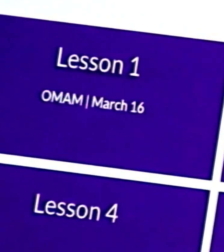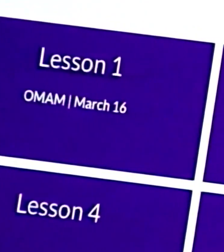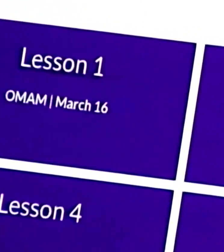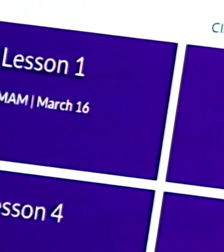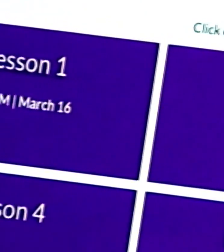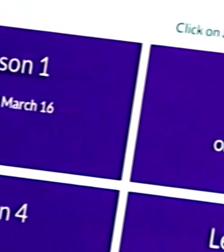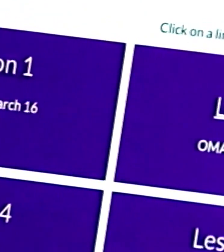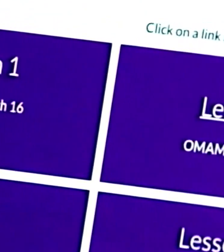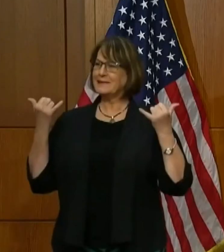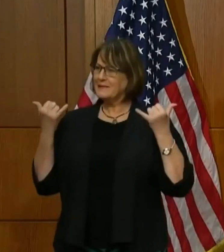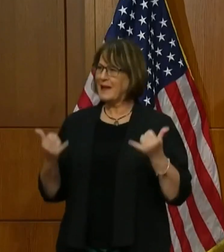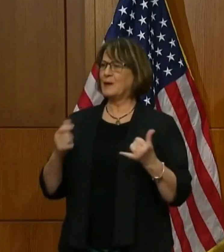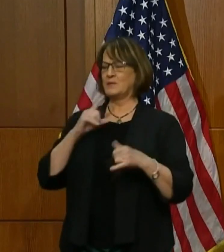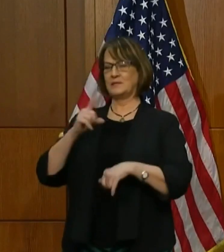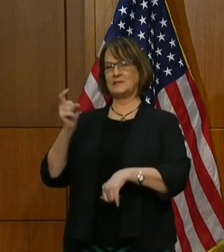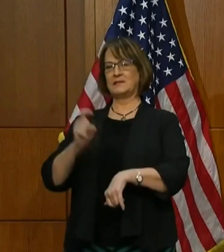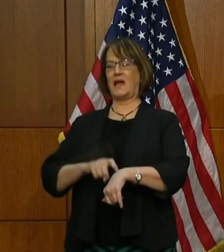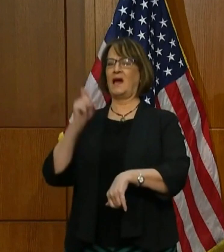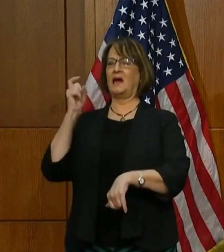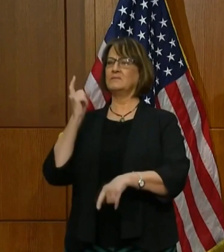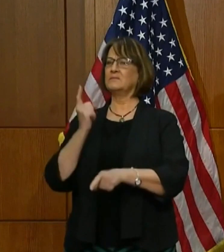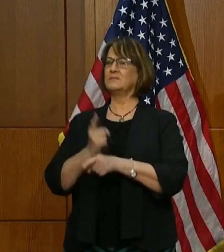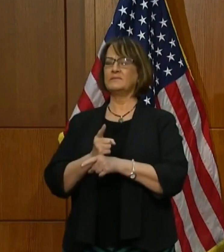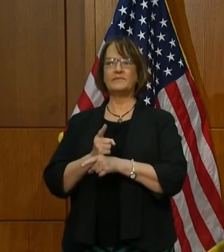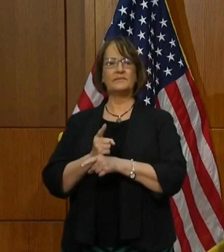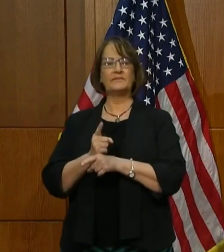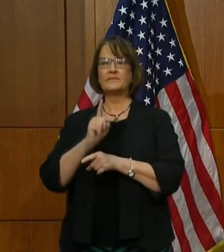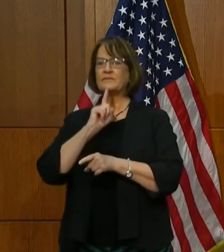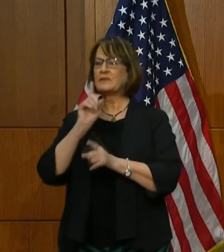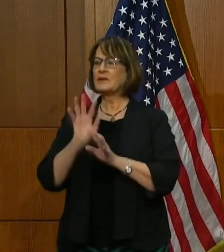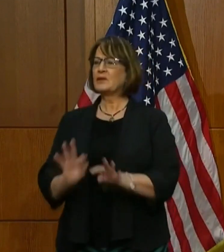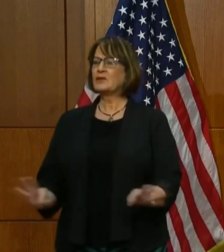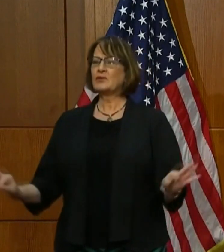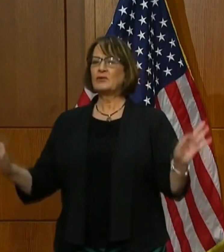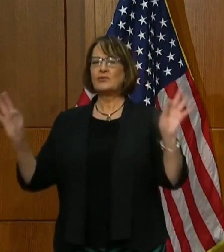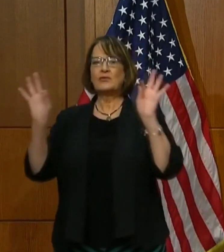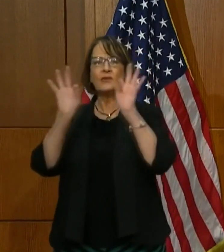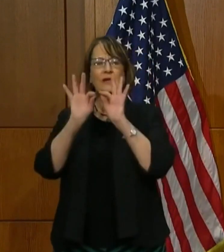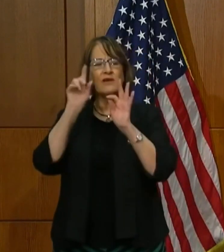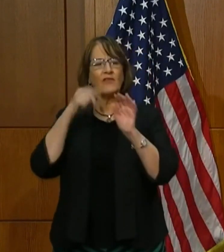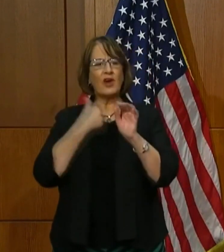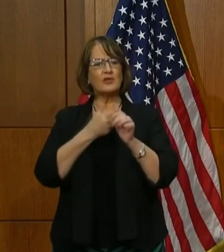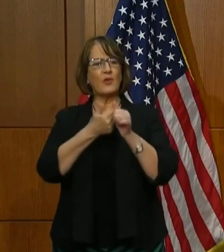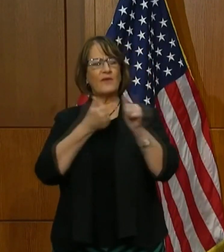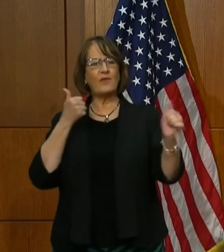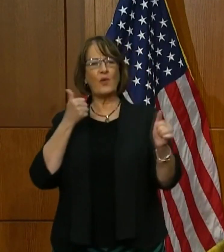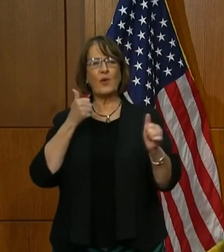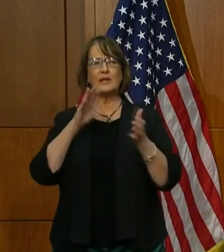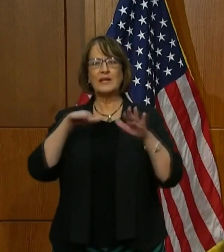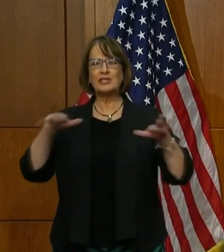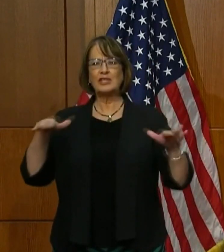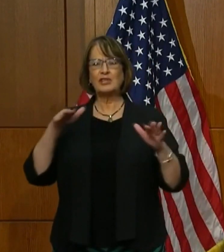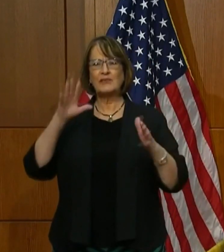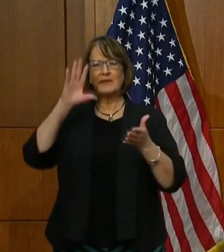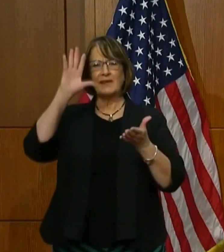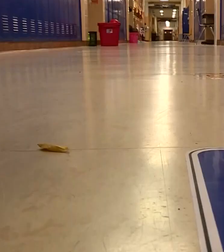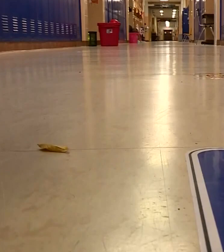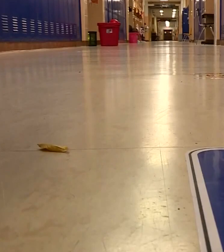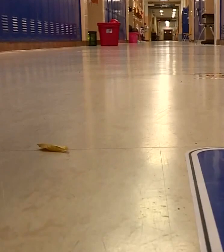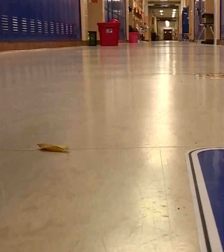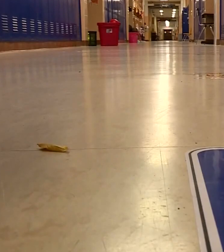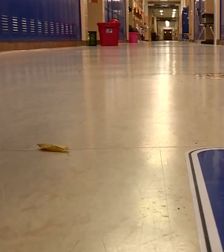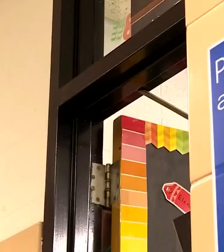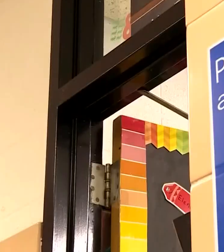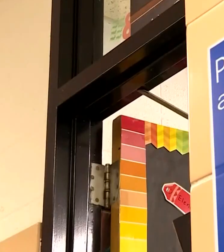school for in-person learning. It's critical to prevent greater learning loss and to support our children's health and well-being.